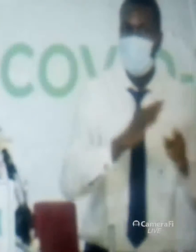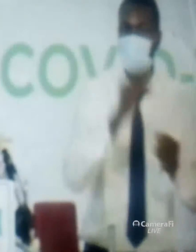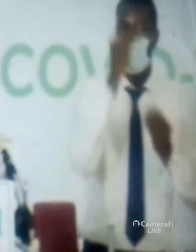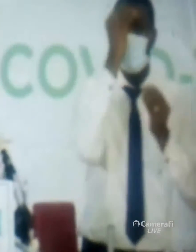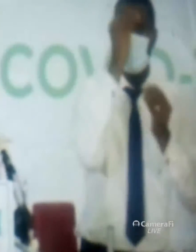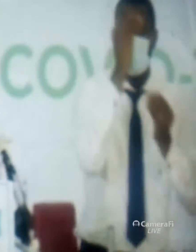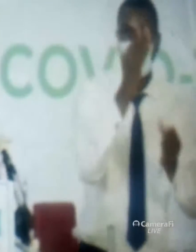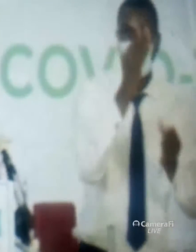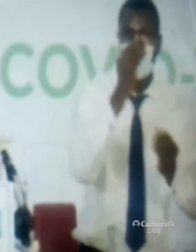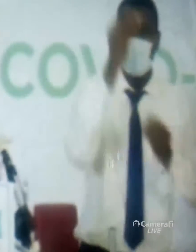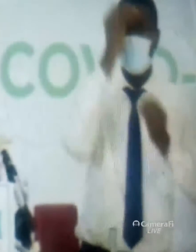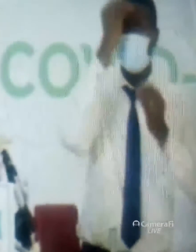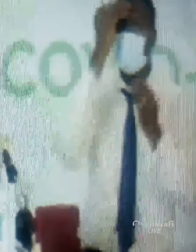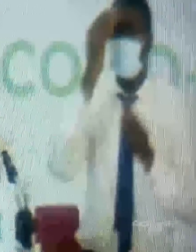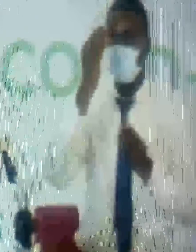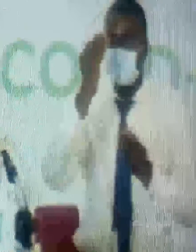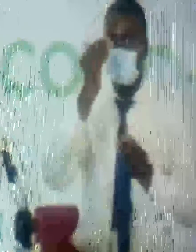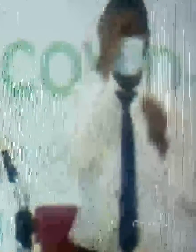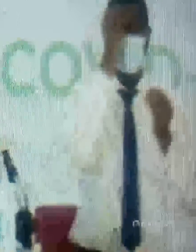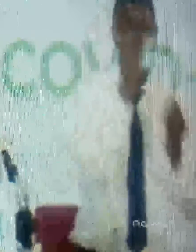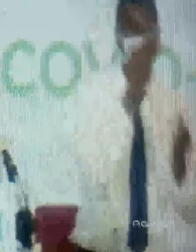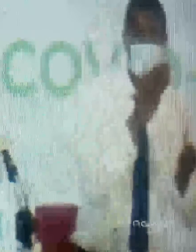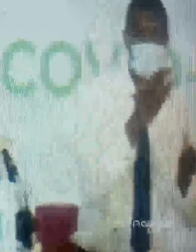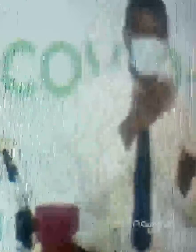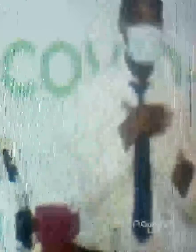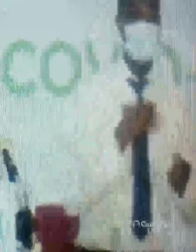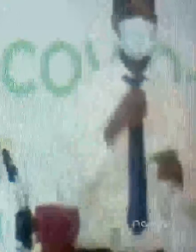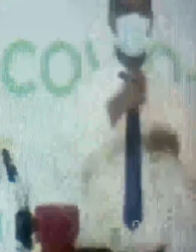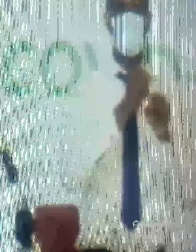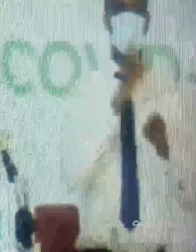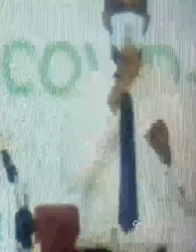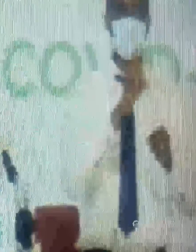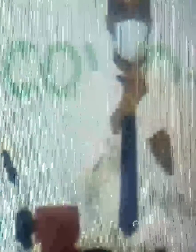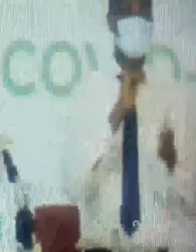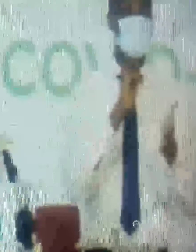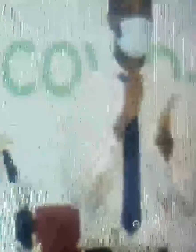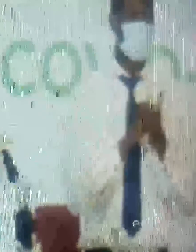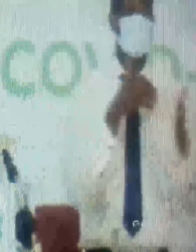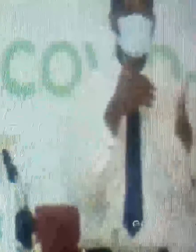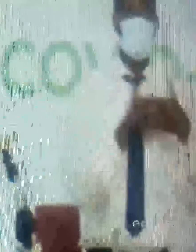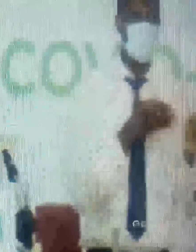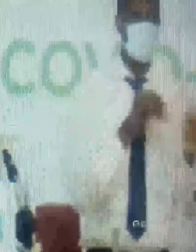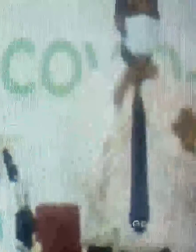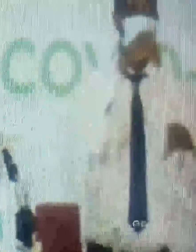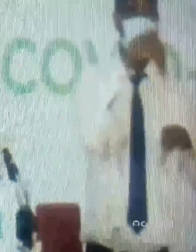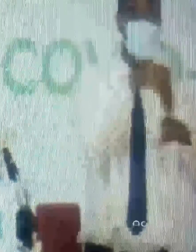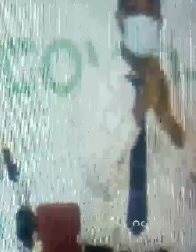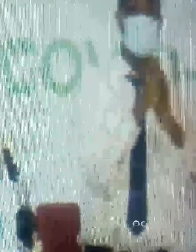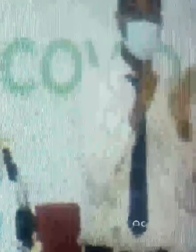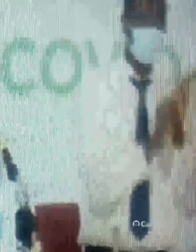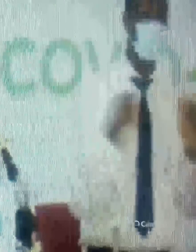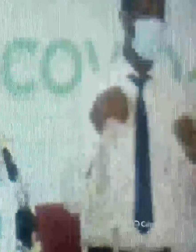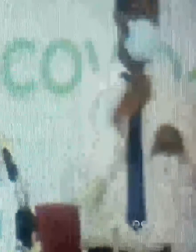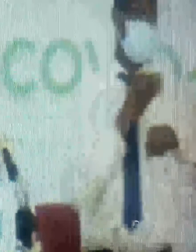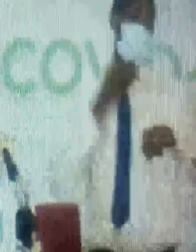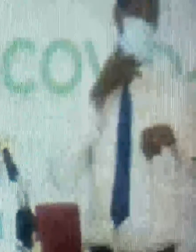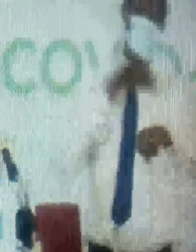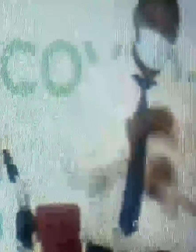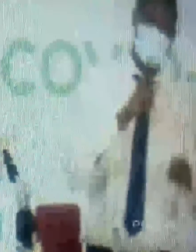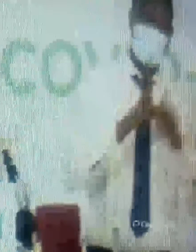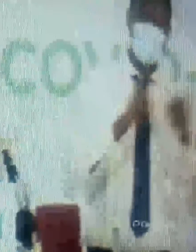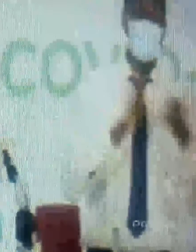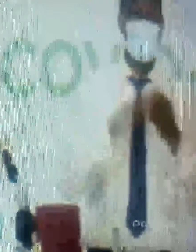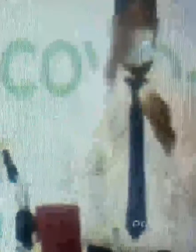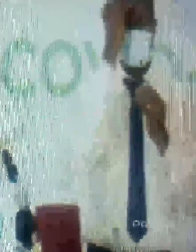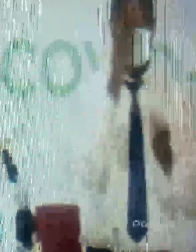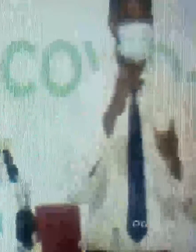these non-pharmaceutical interventions and ensure that at the subnational levels there are enforcement, by